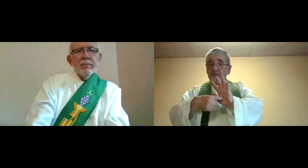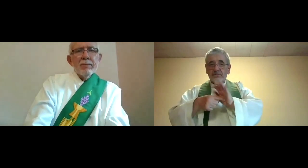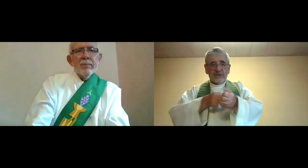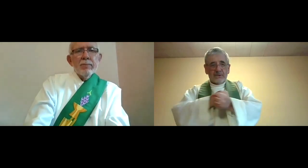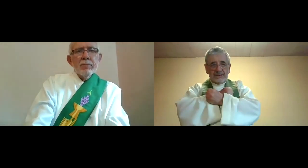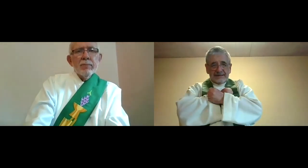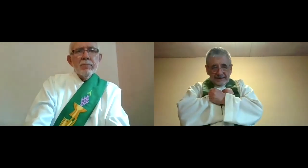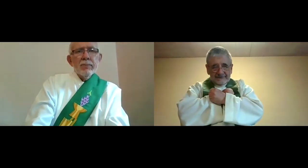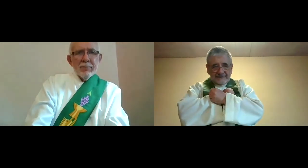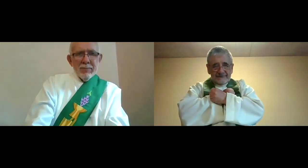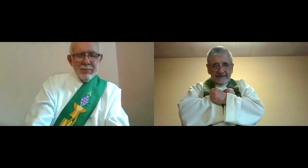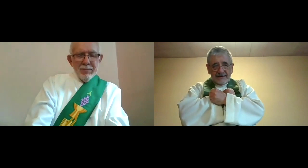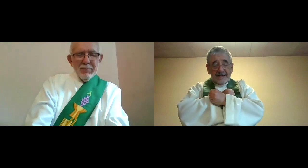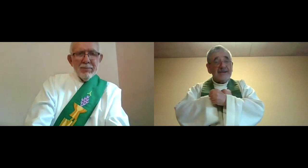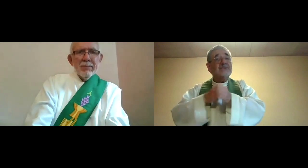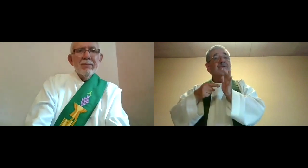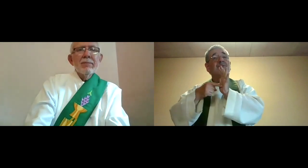show love